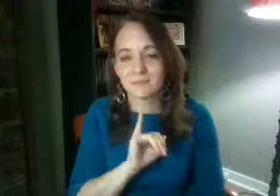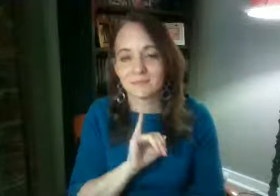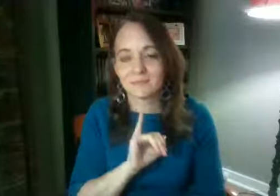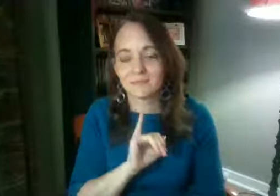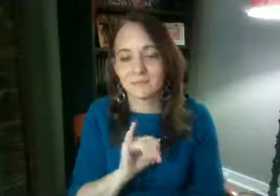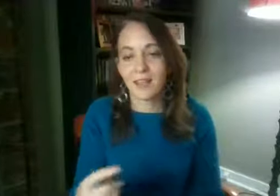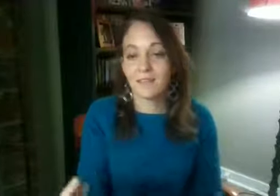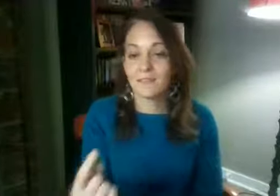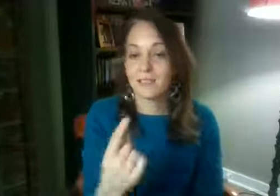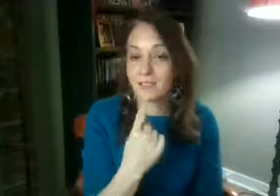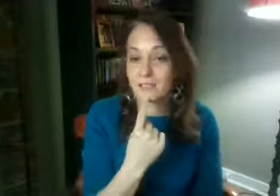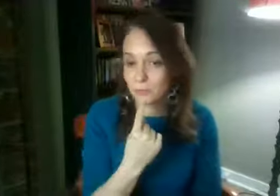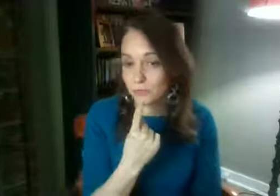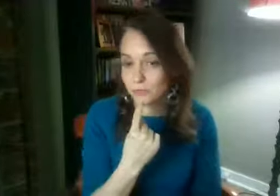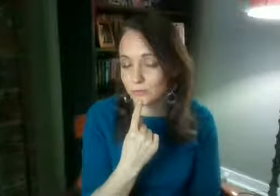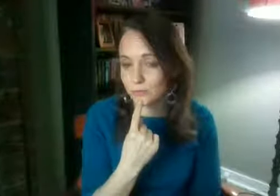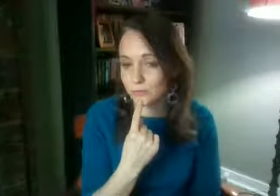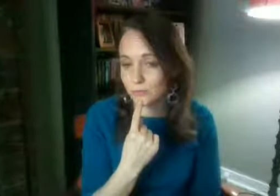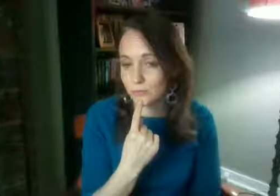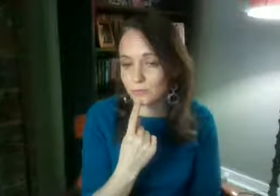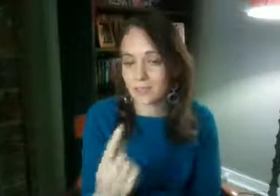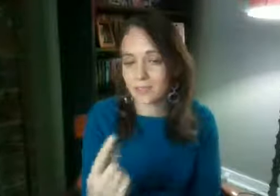Yisrael ve'imru